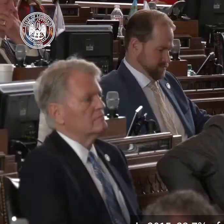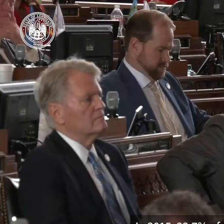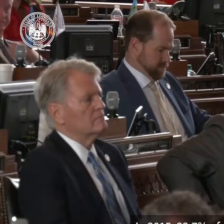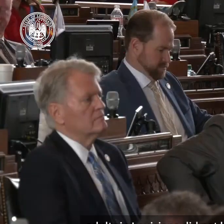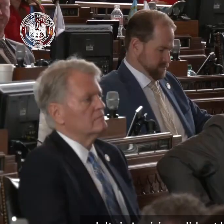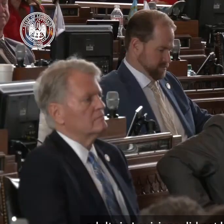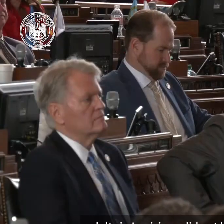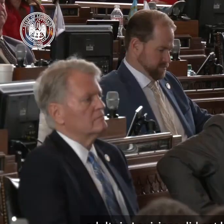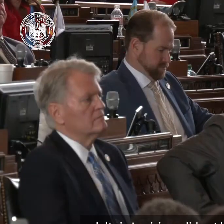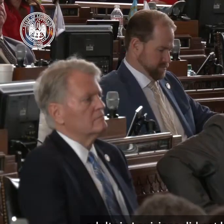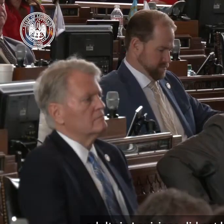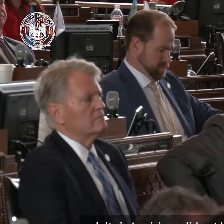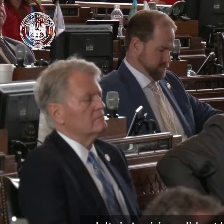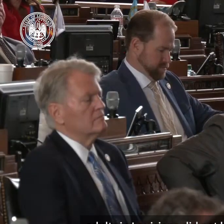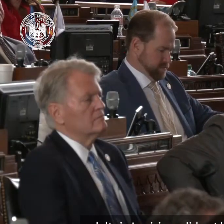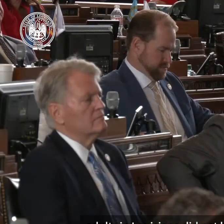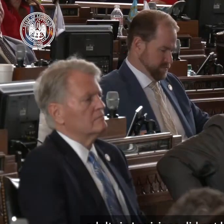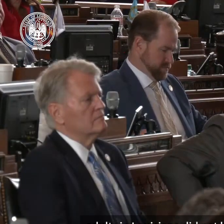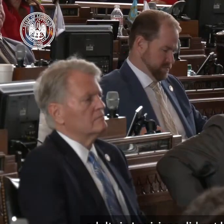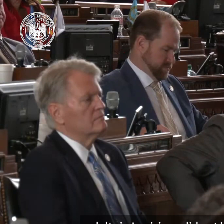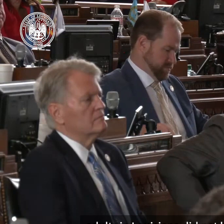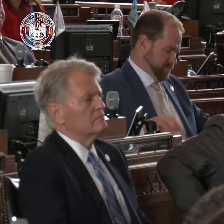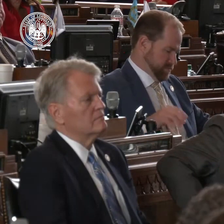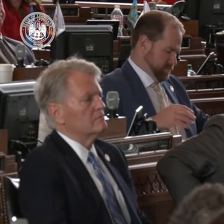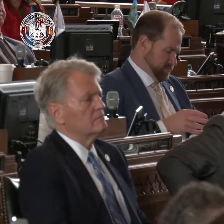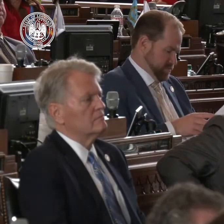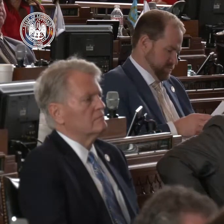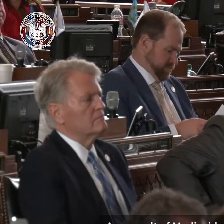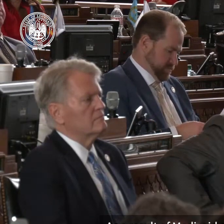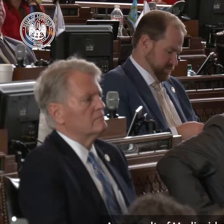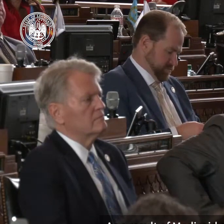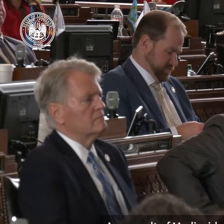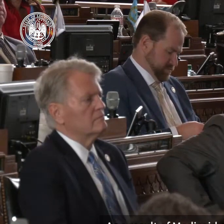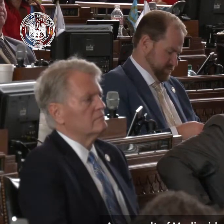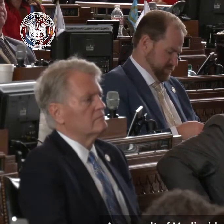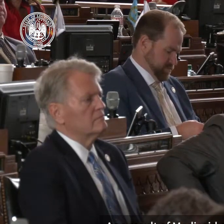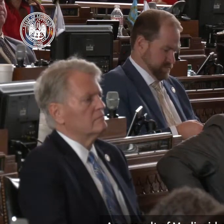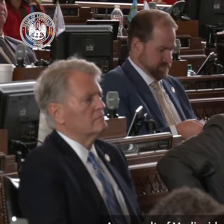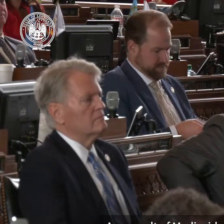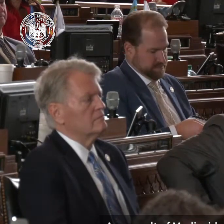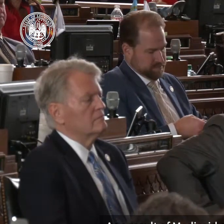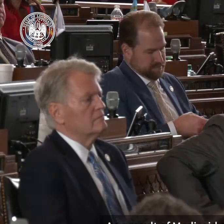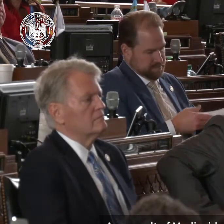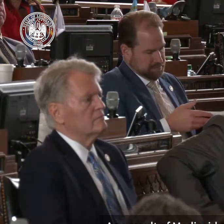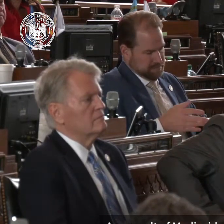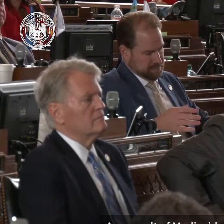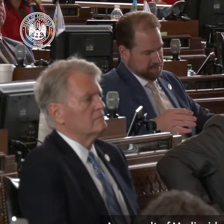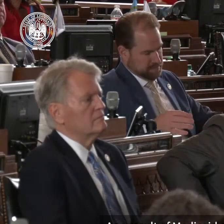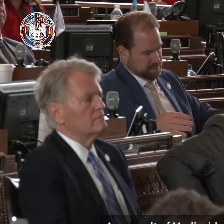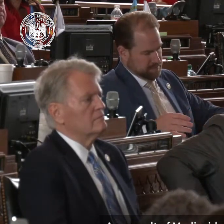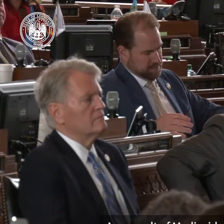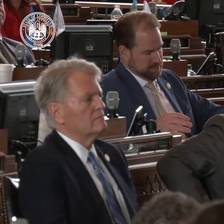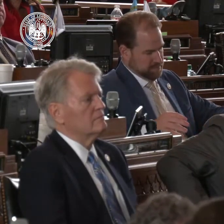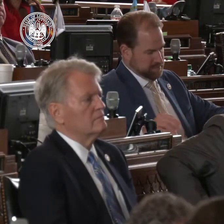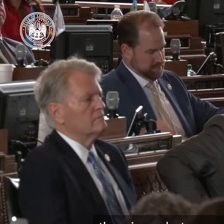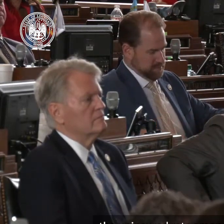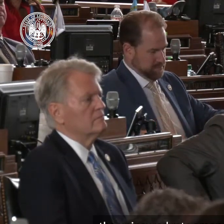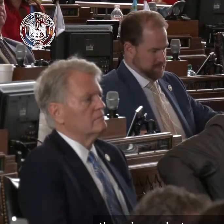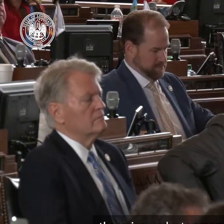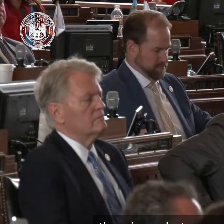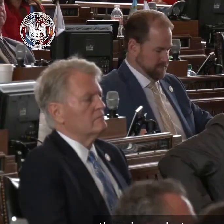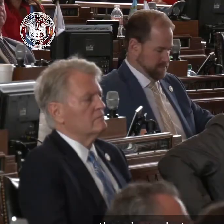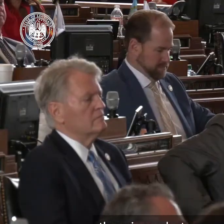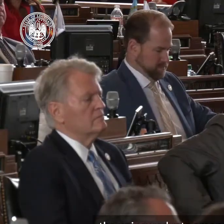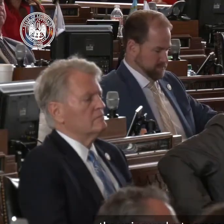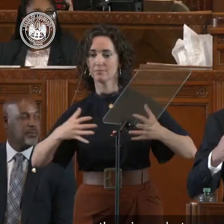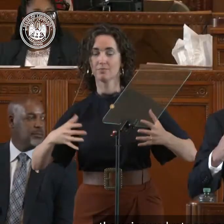22.7% of working age adults in Louisiana did not have health insurance. As a result of Medicaid expansion in 2022, the